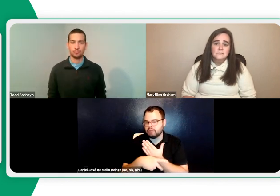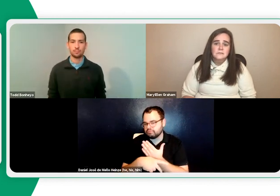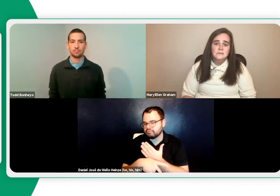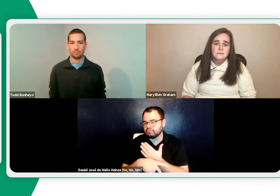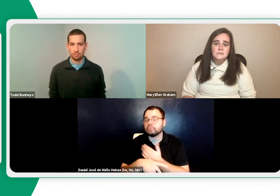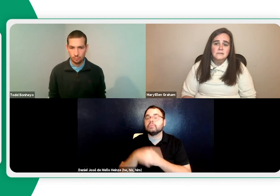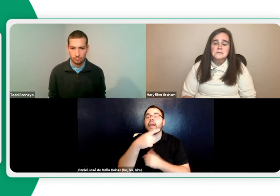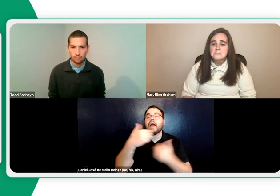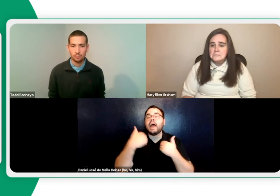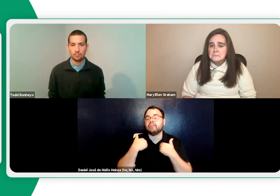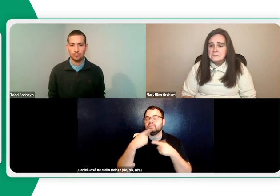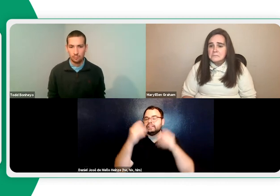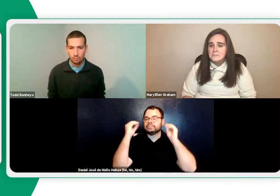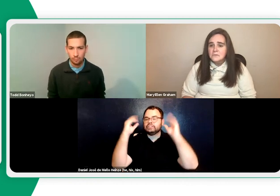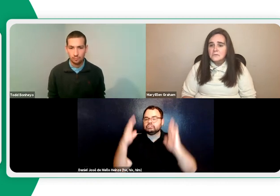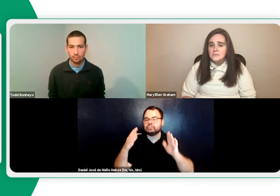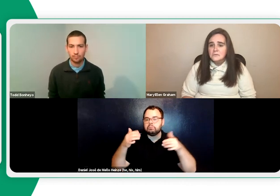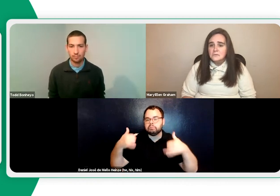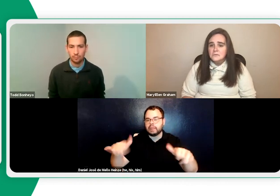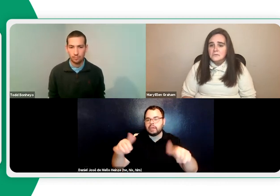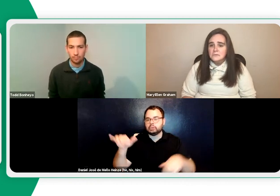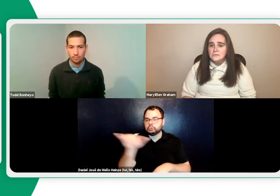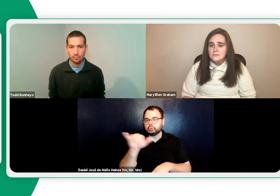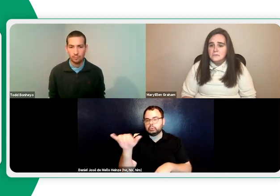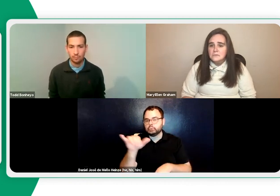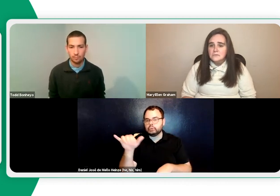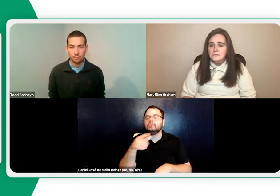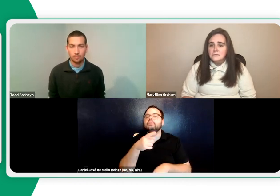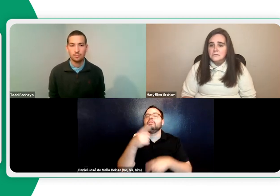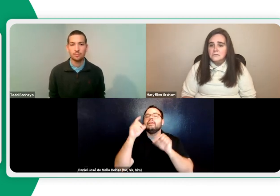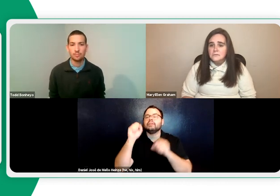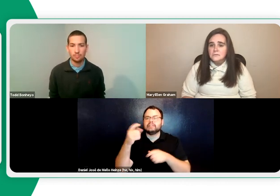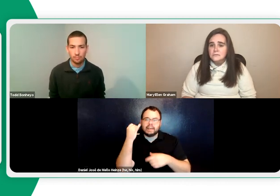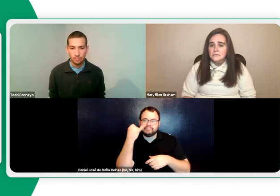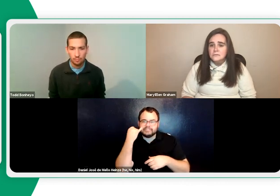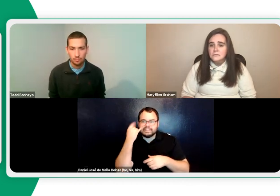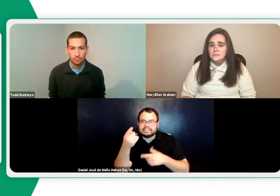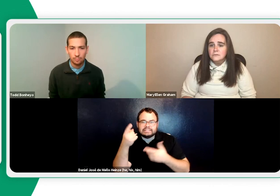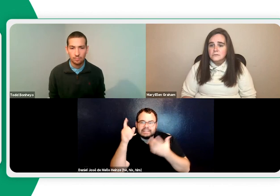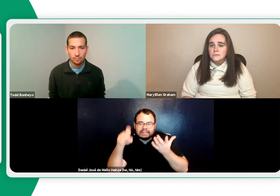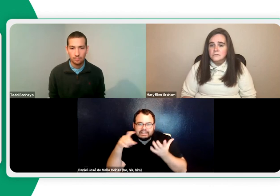any resources. You can just use your time explaining the program to your students. And they also have a teacher